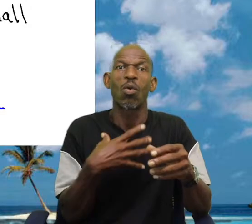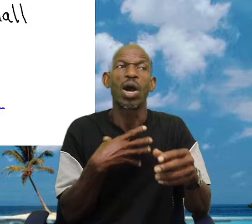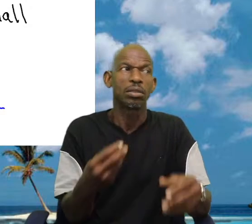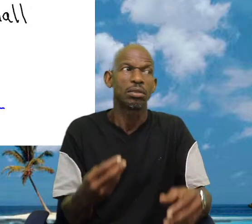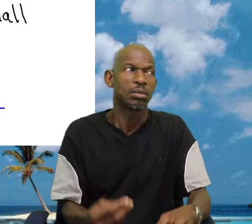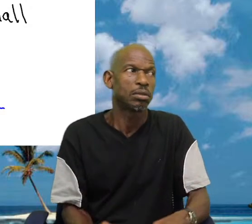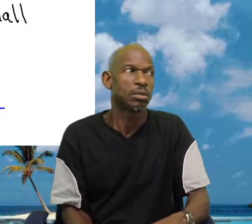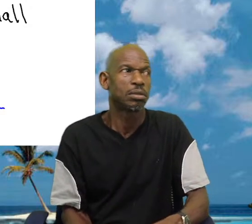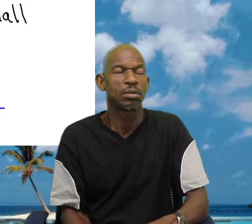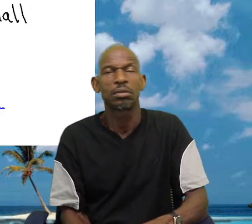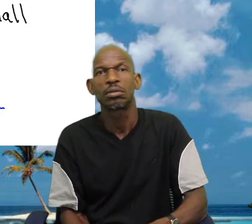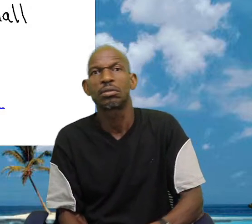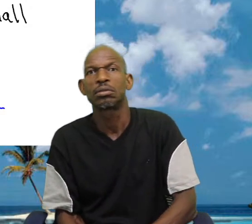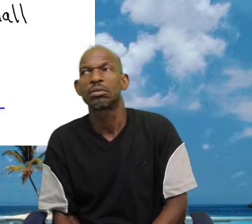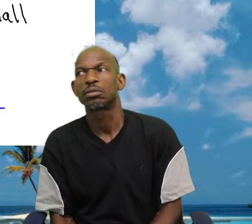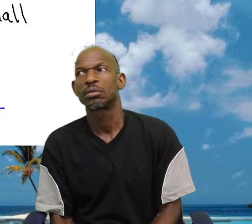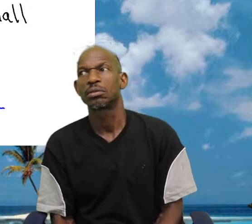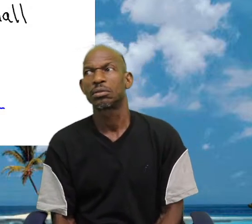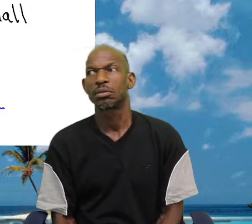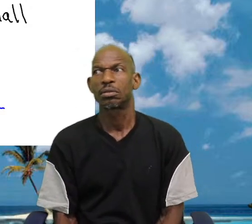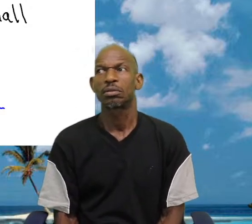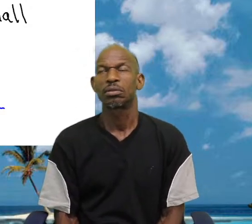So I put another adjective, which is white.